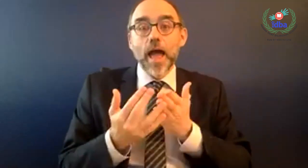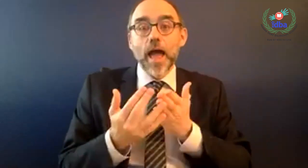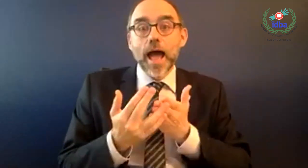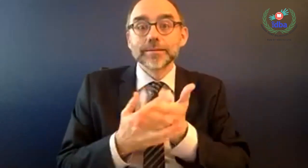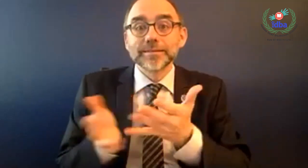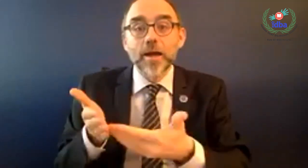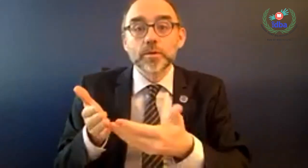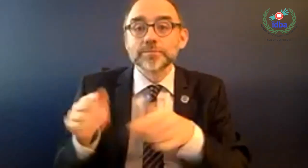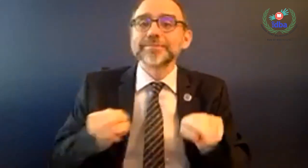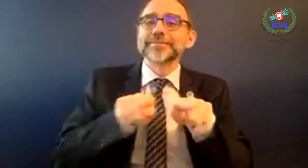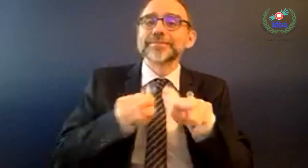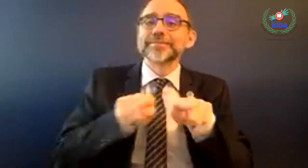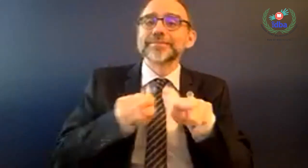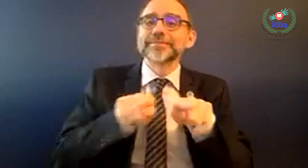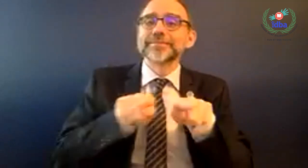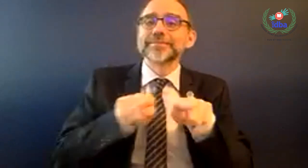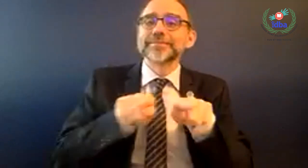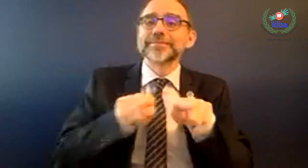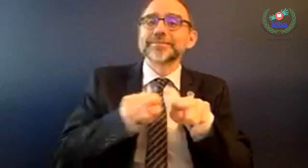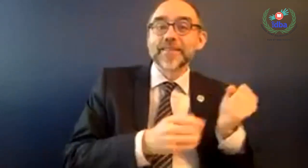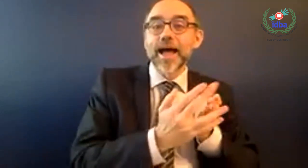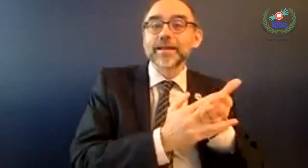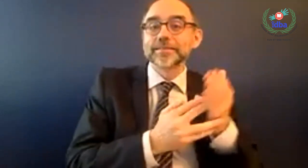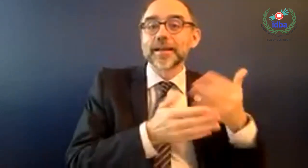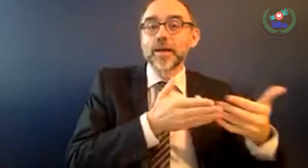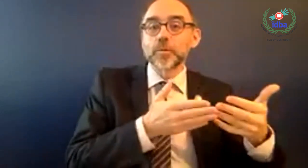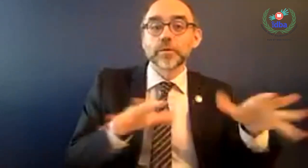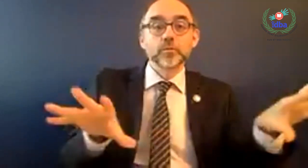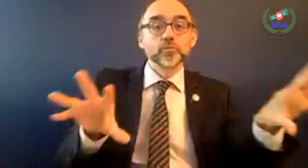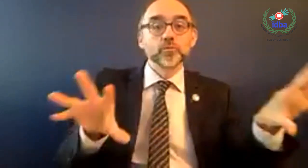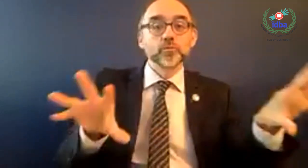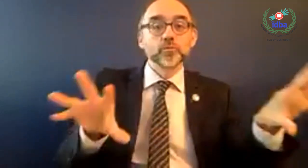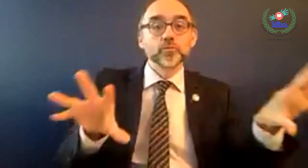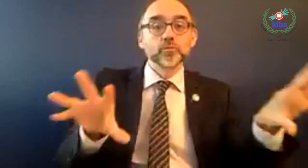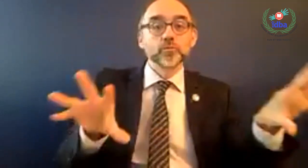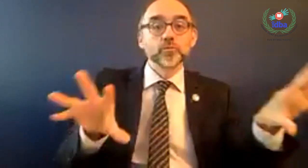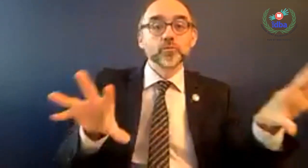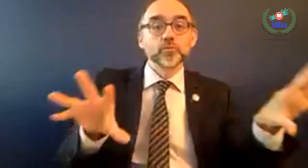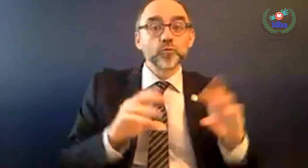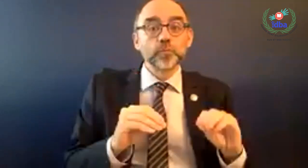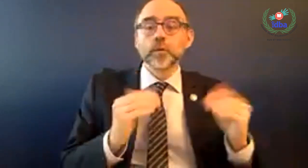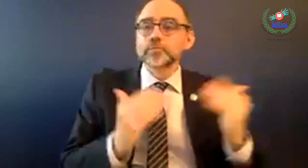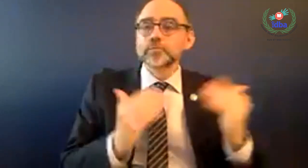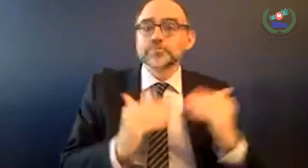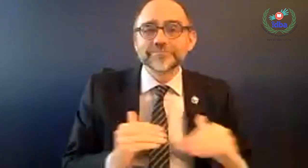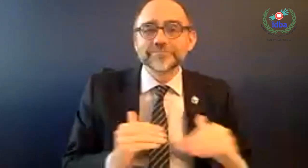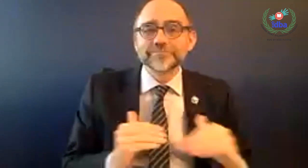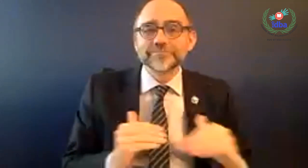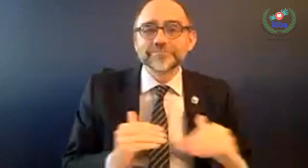language, meaningful sign language going to his brain. Similarly, the hearing child in the family has